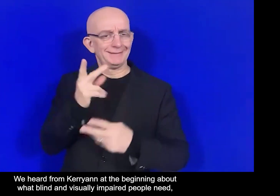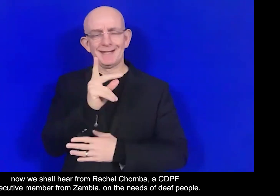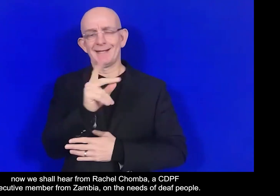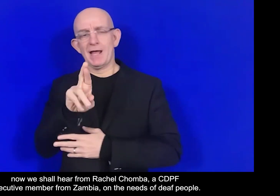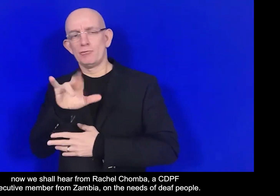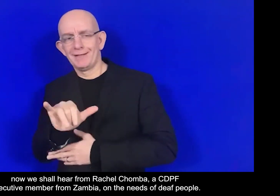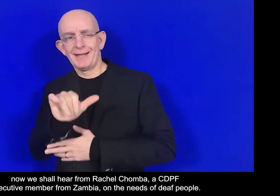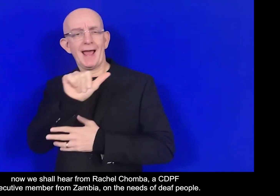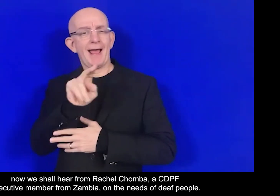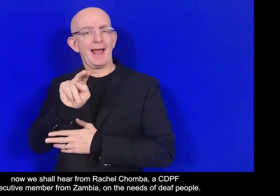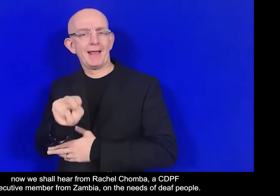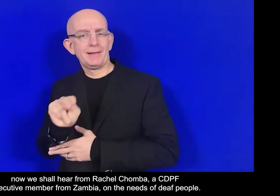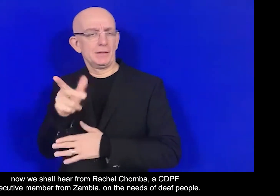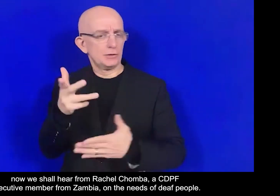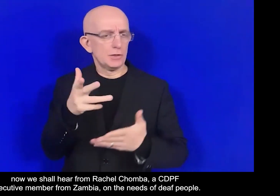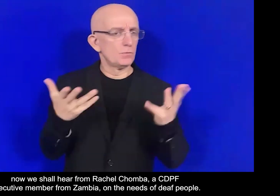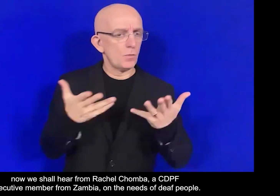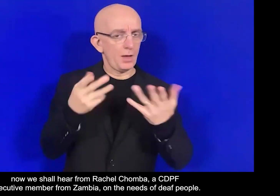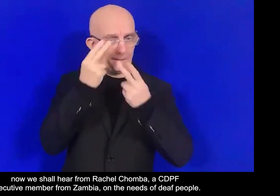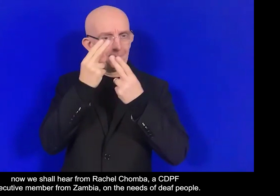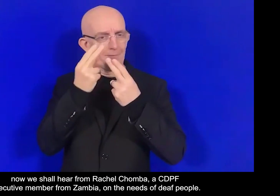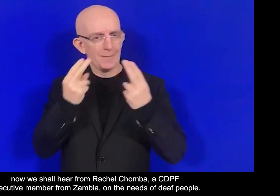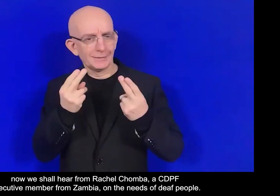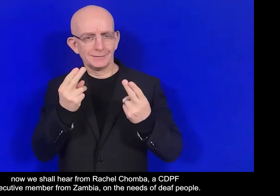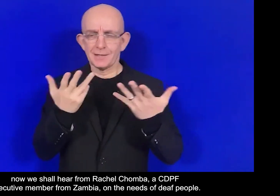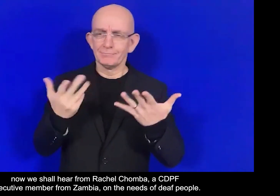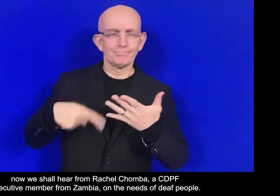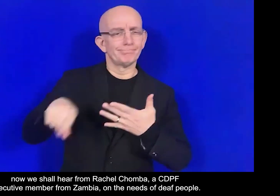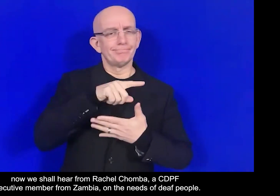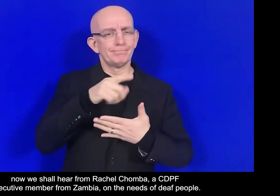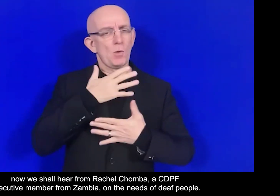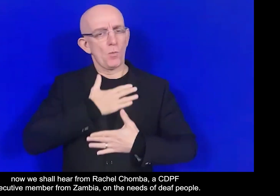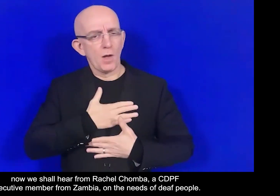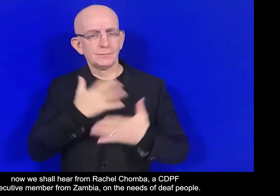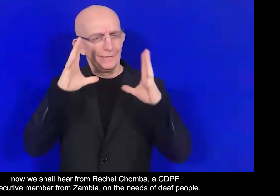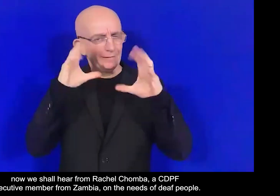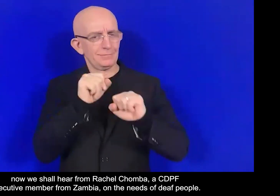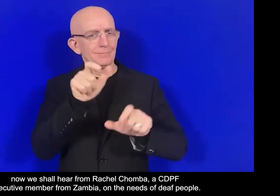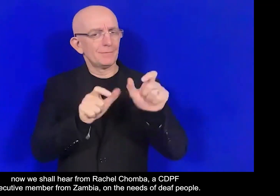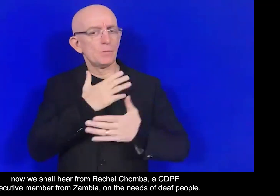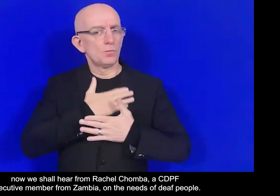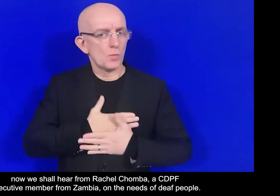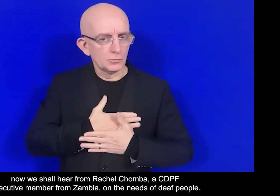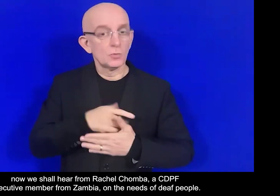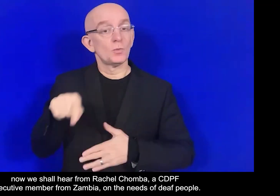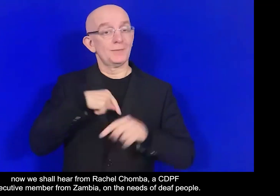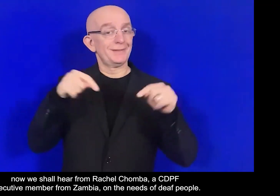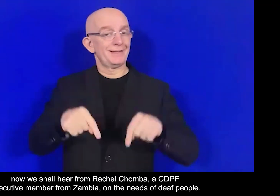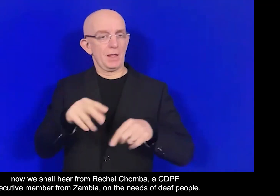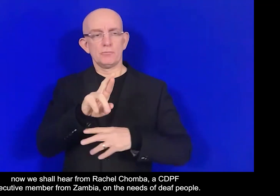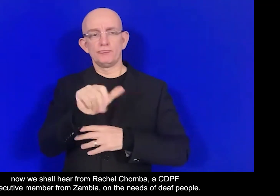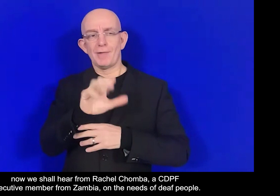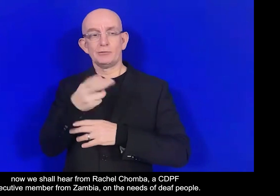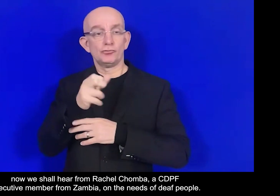need. Now we shall hear from Rachel Chomba, a a CDFP executive member